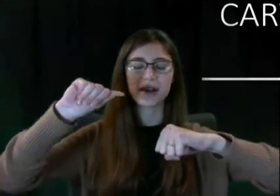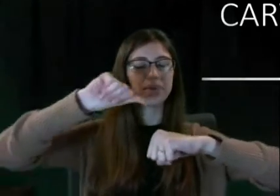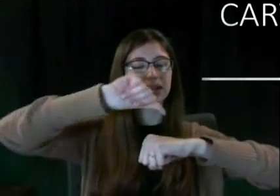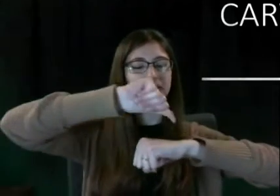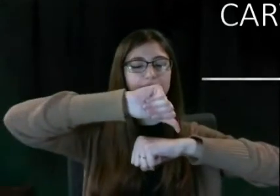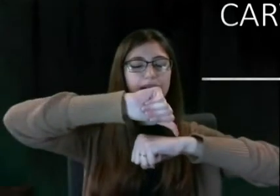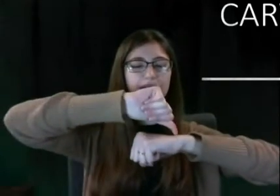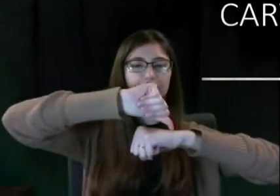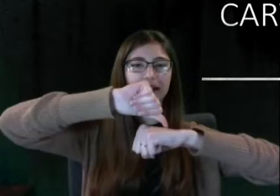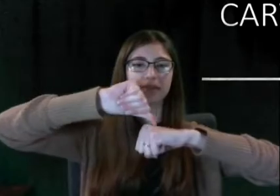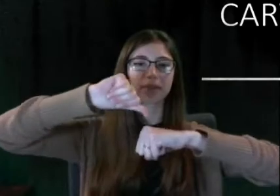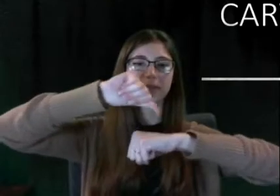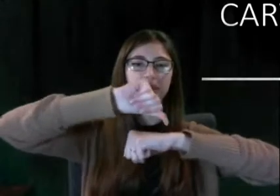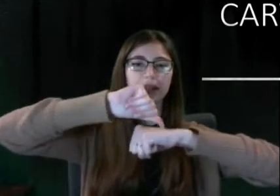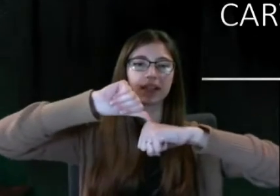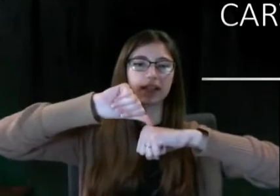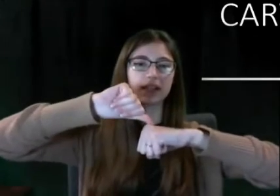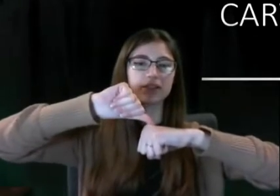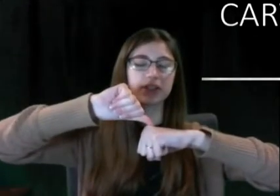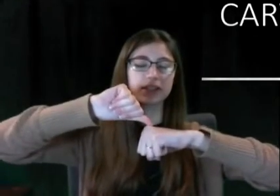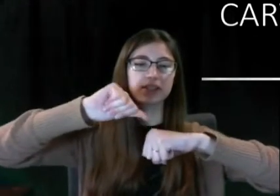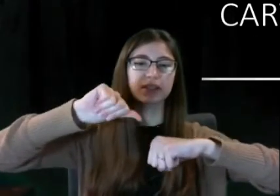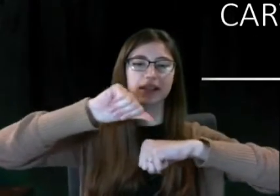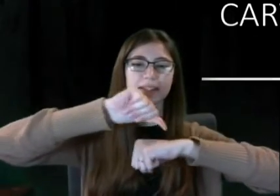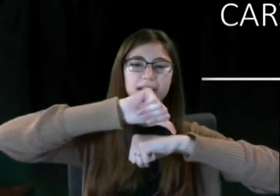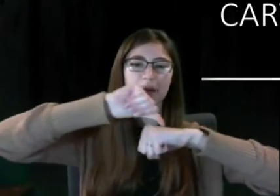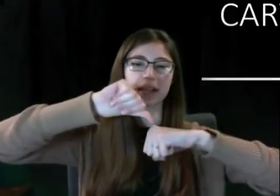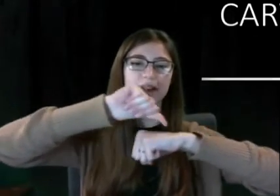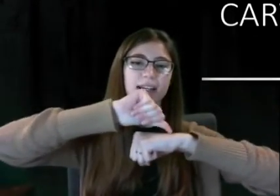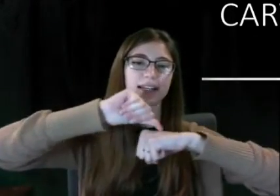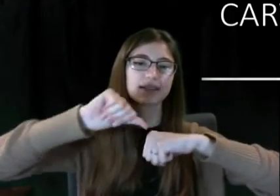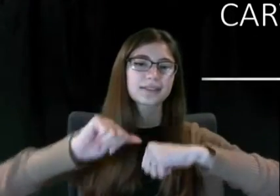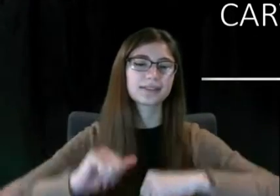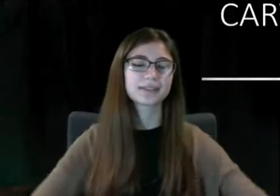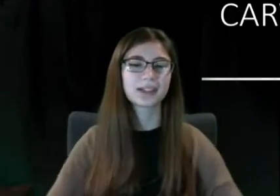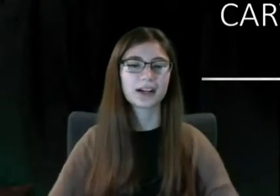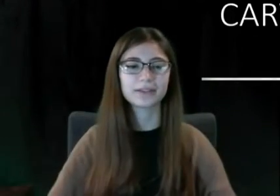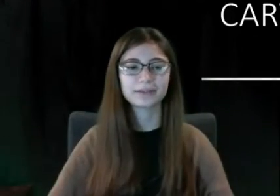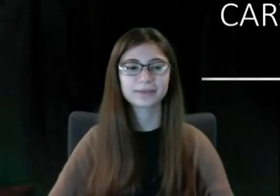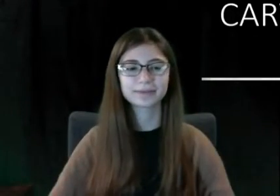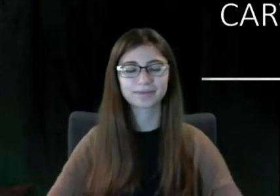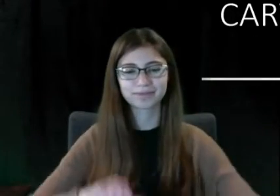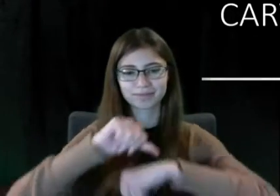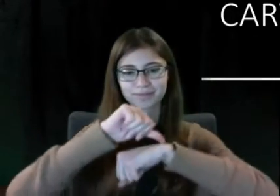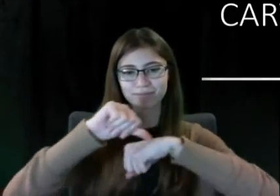as the blade of a knife and draw 2 lines on the back of your hand. Carve.